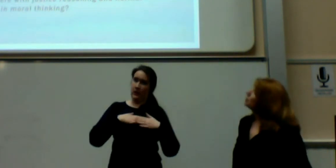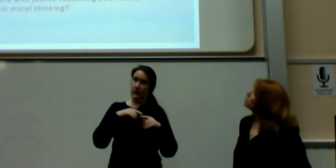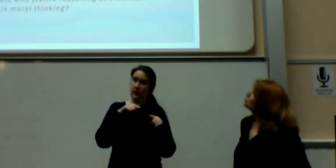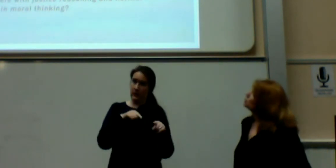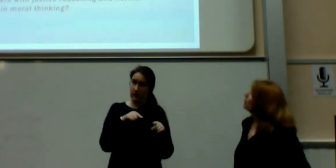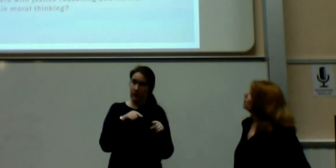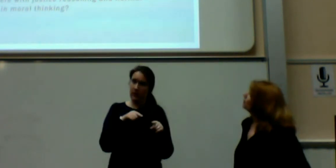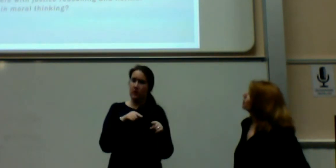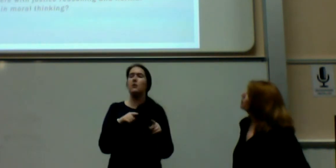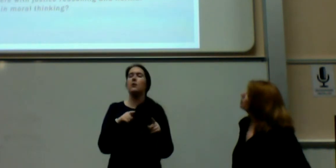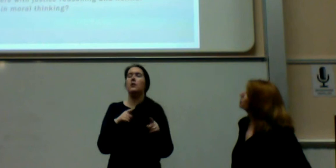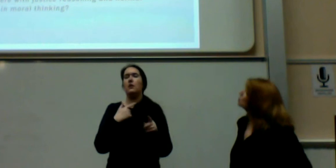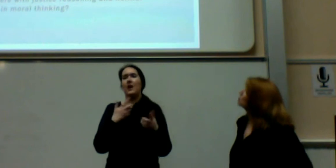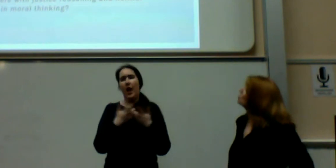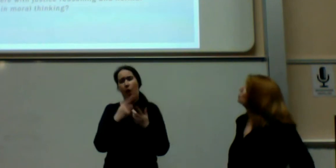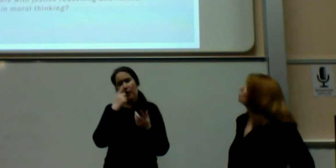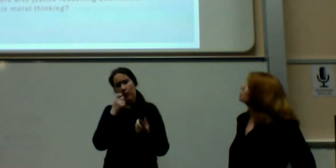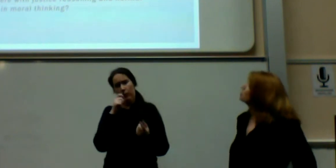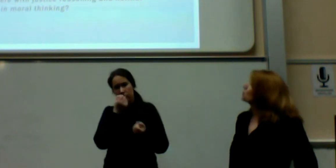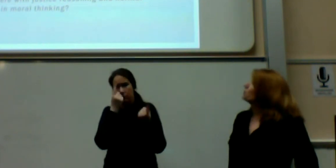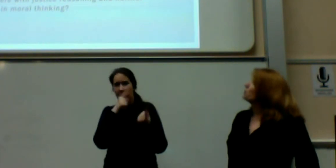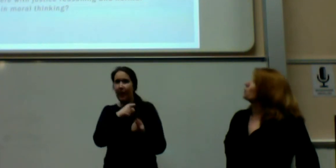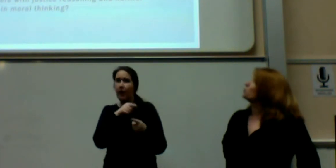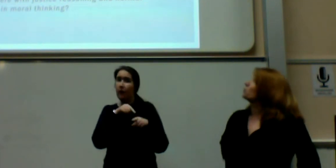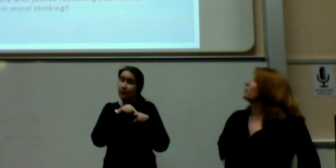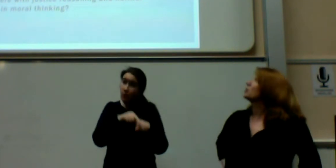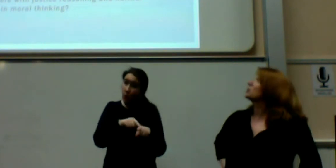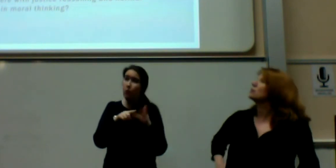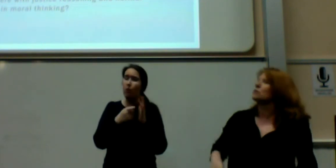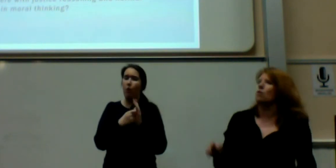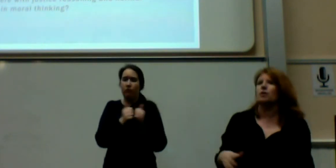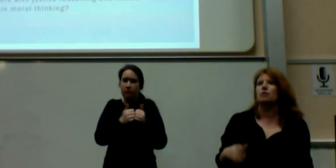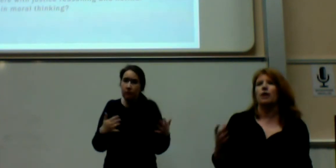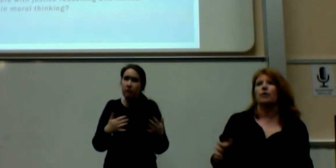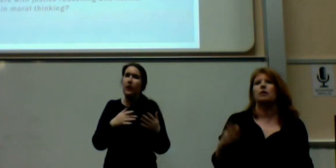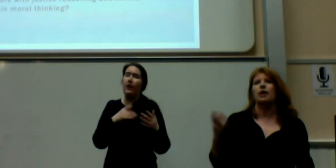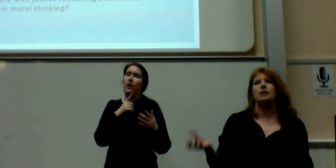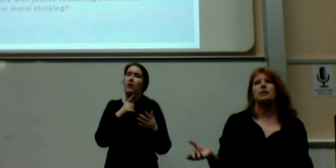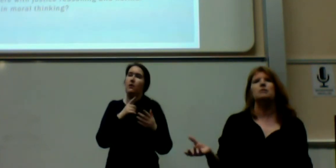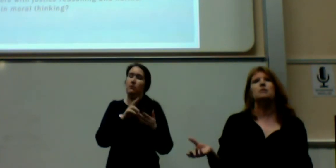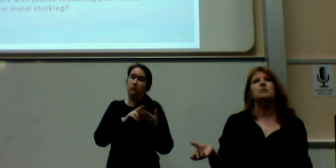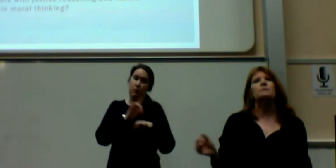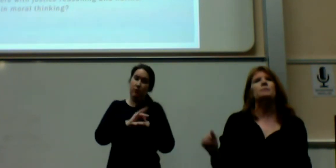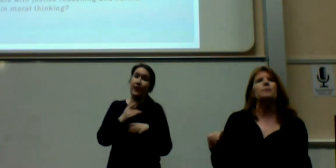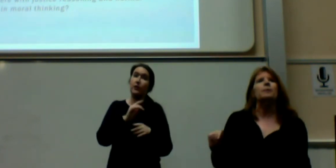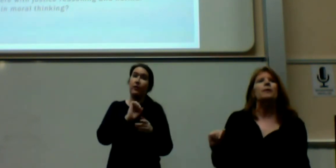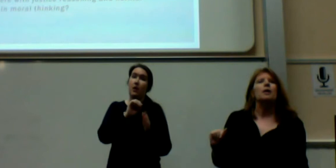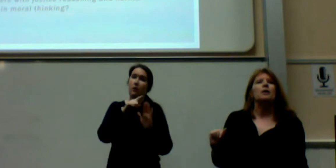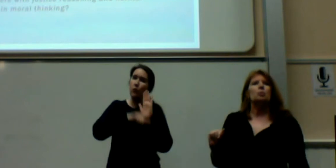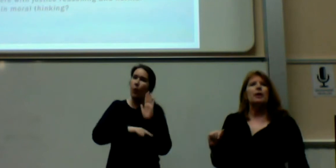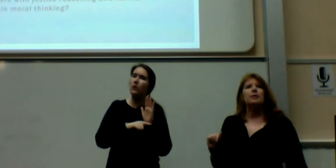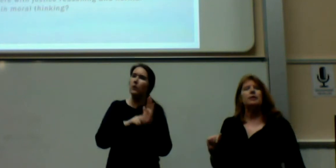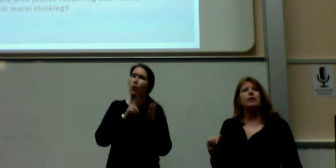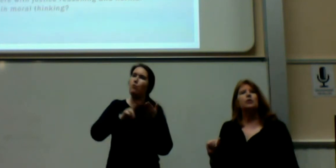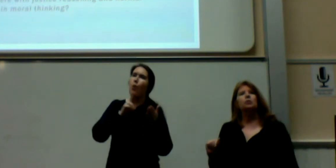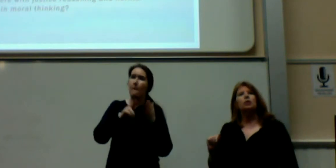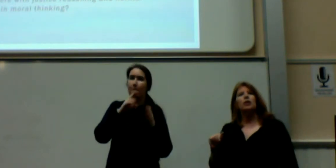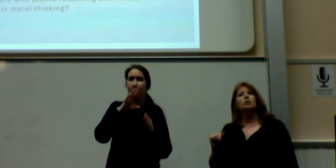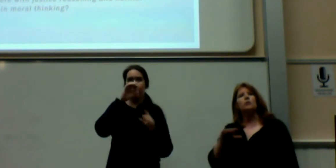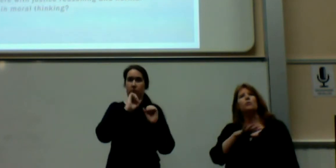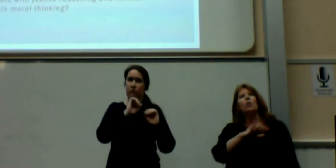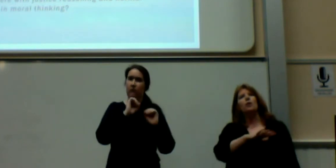what can be understood about their adherence to or disagreement with the profession's normative ethical ideals? So